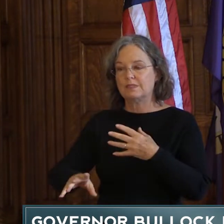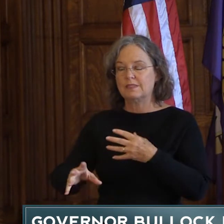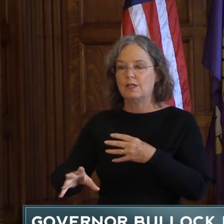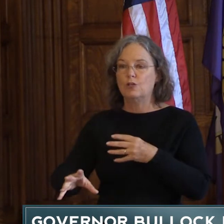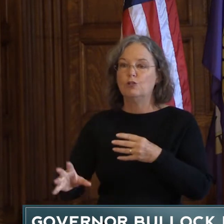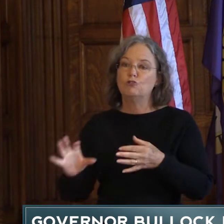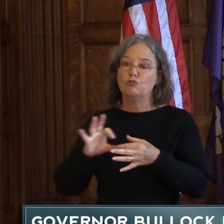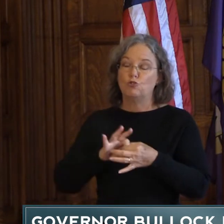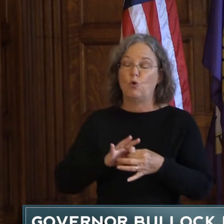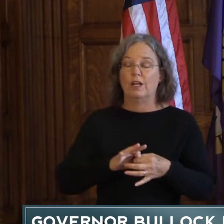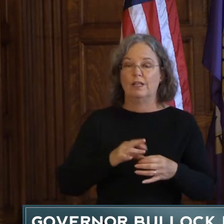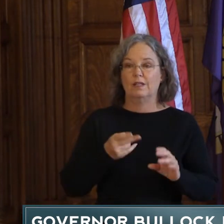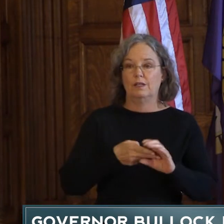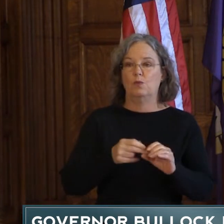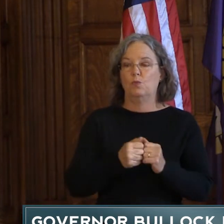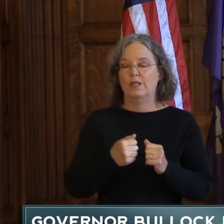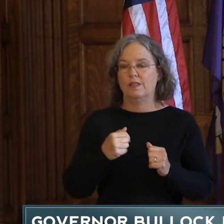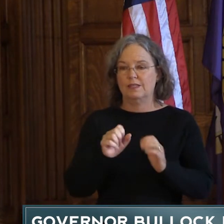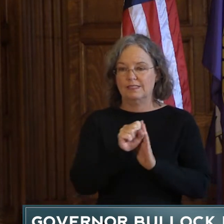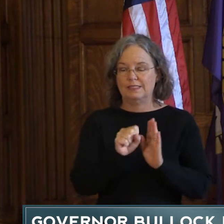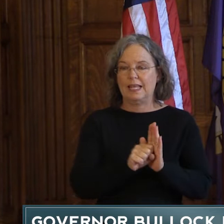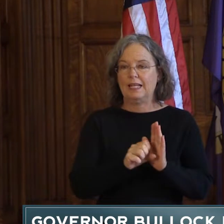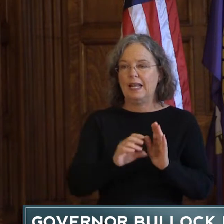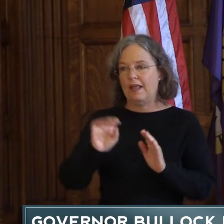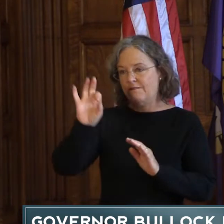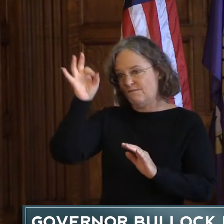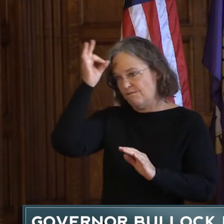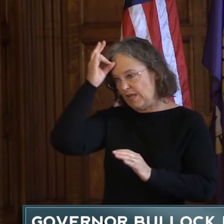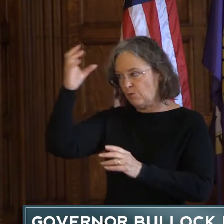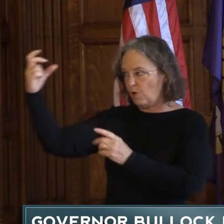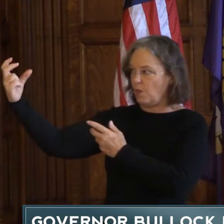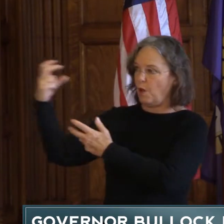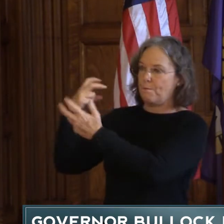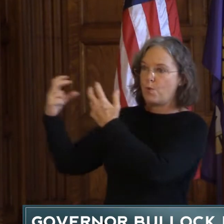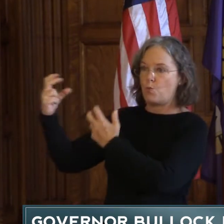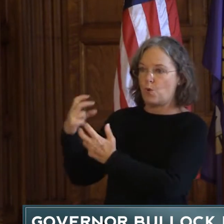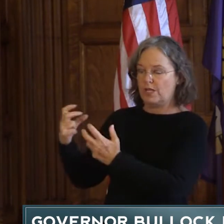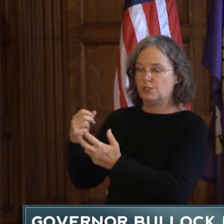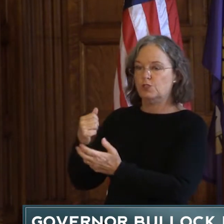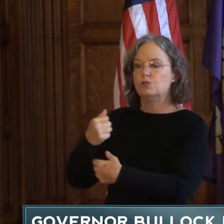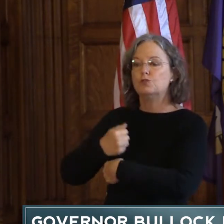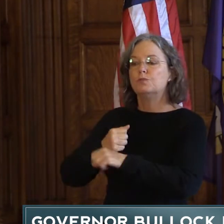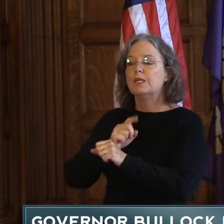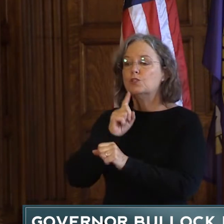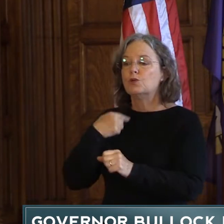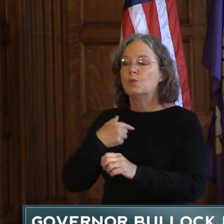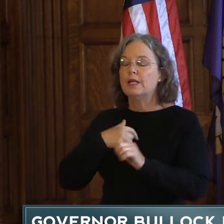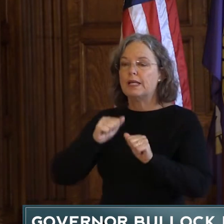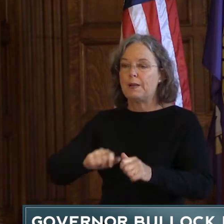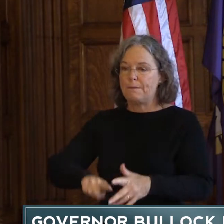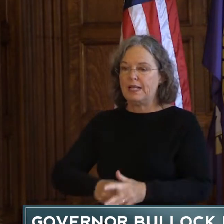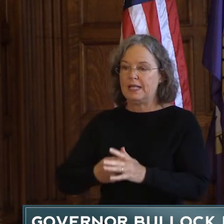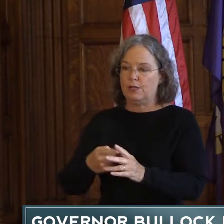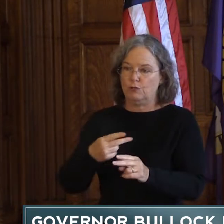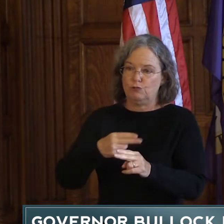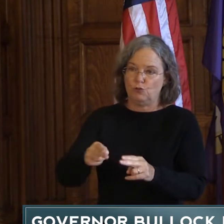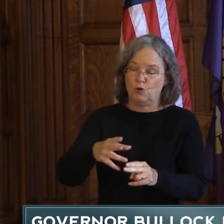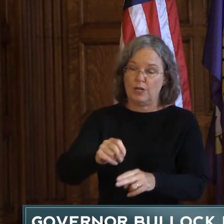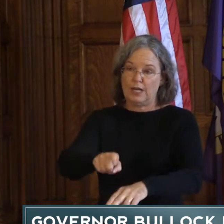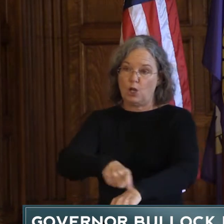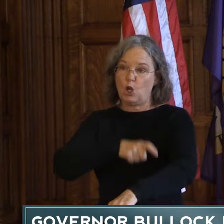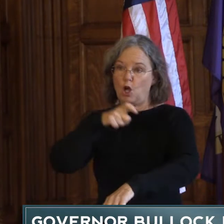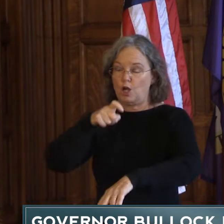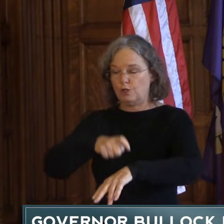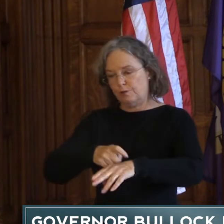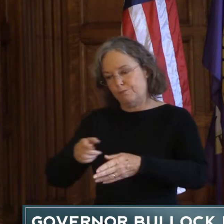services, as well as direct federal appropriations to ensure that we can begin both a short and long-term path to economic